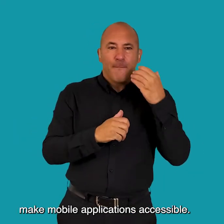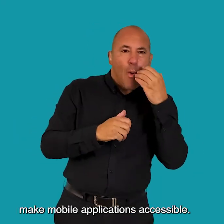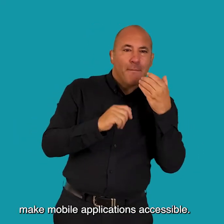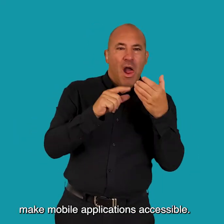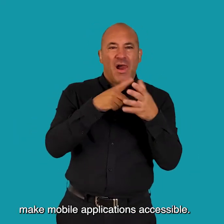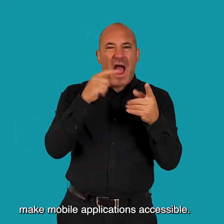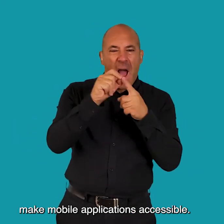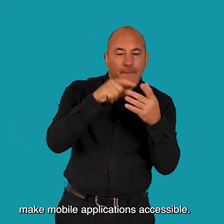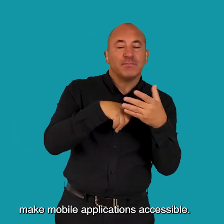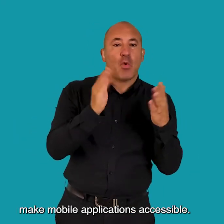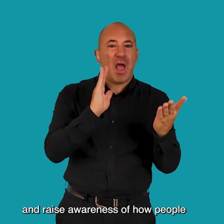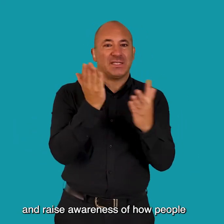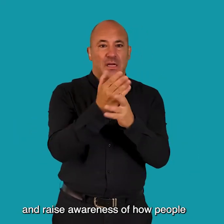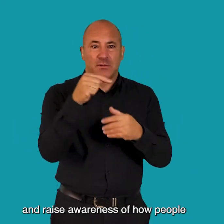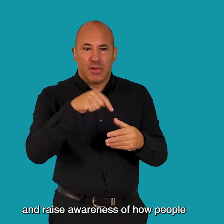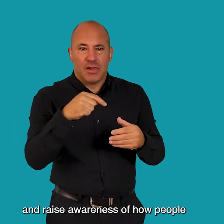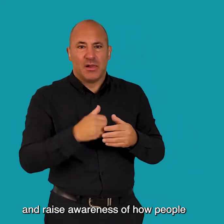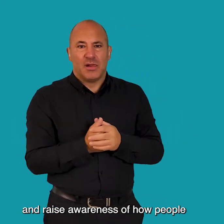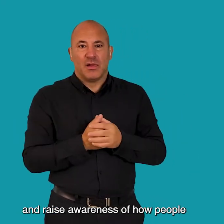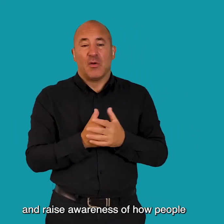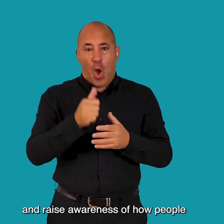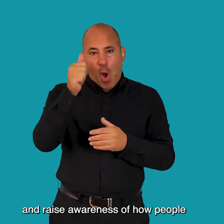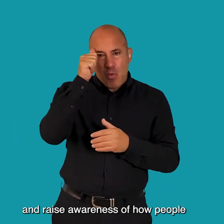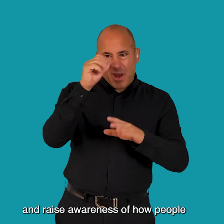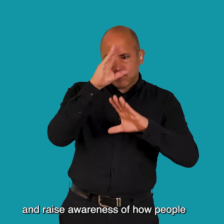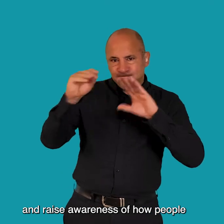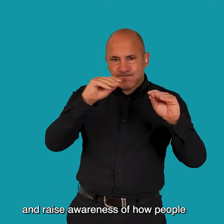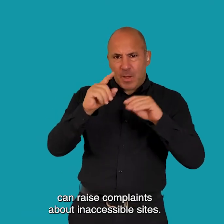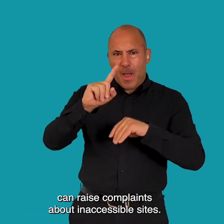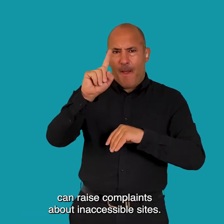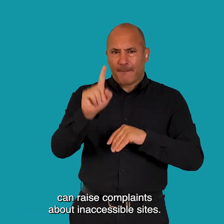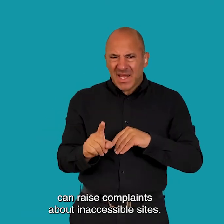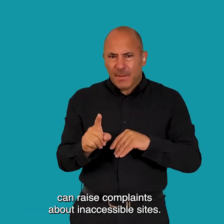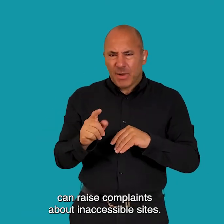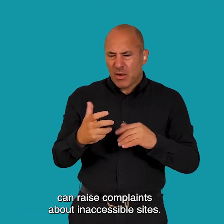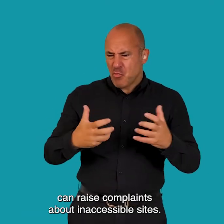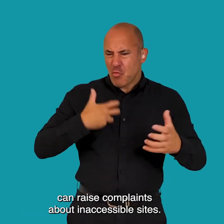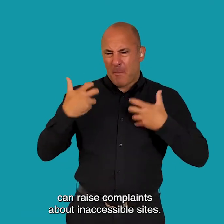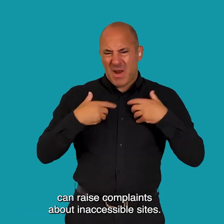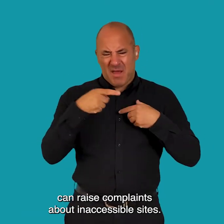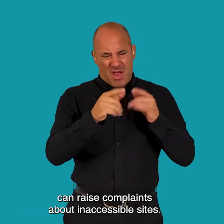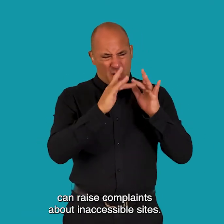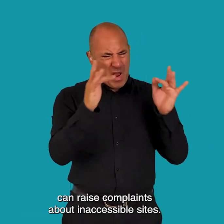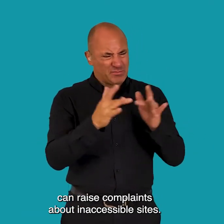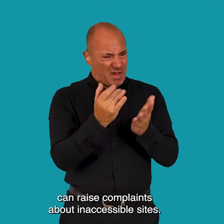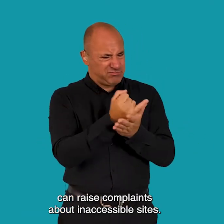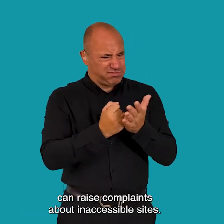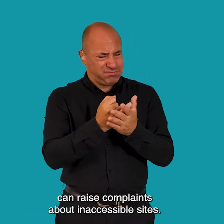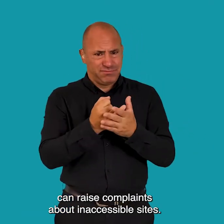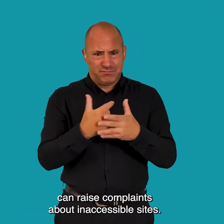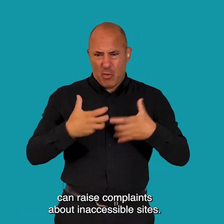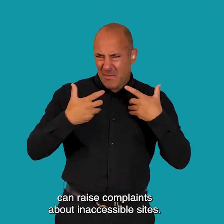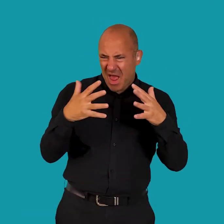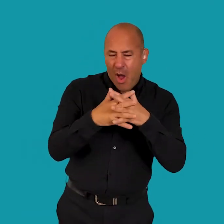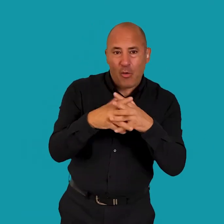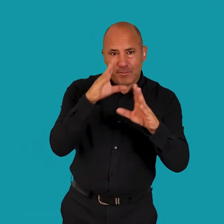applications accessible and raise awareness of how people can raise complaints about inaccessible sites.